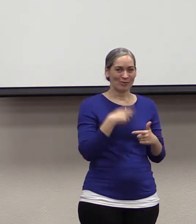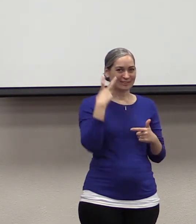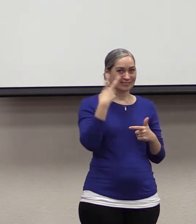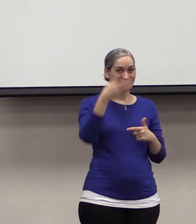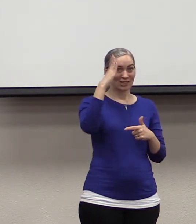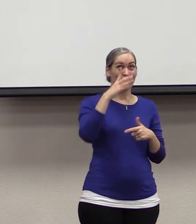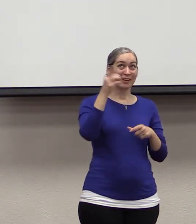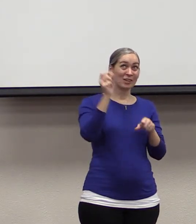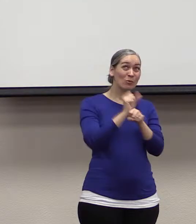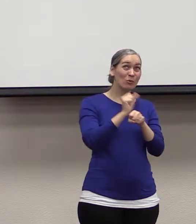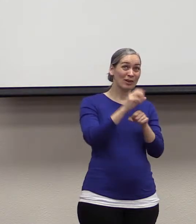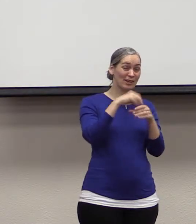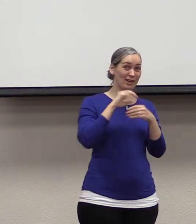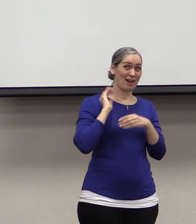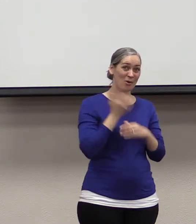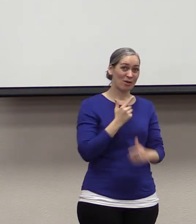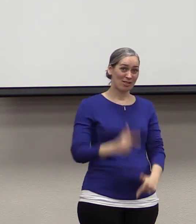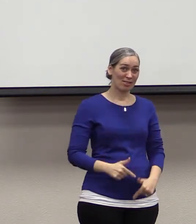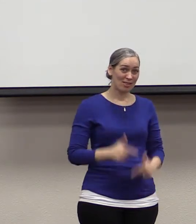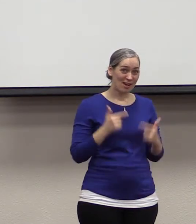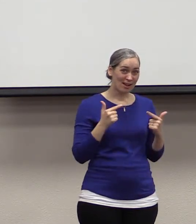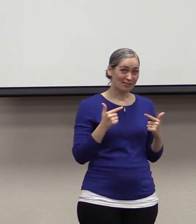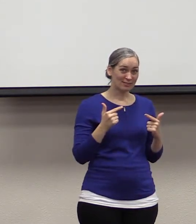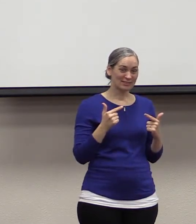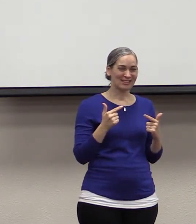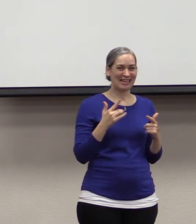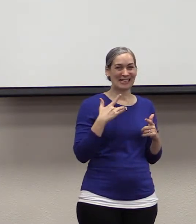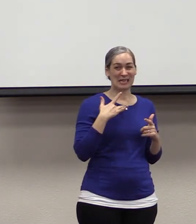God works on our lives, mostly in hindsight.